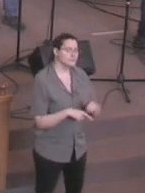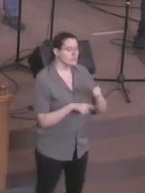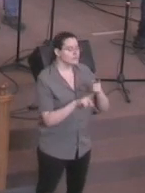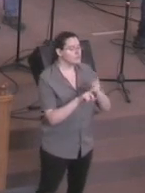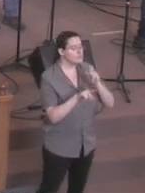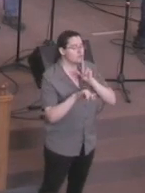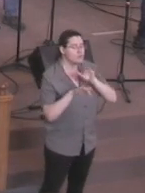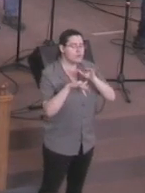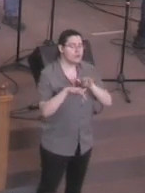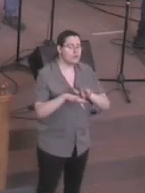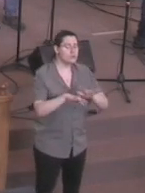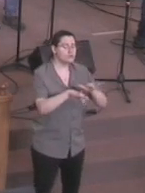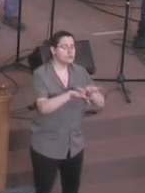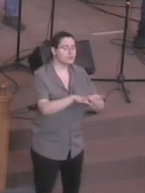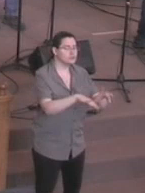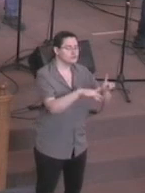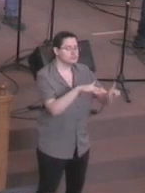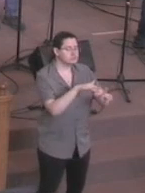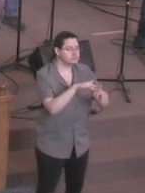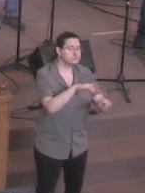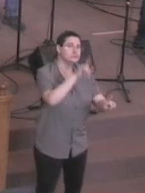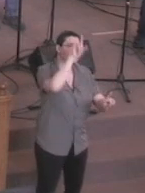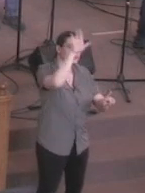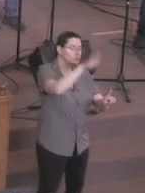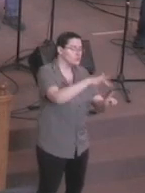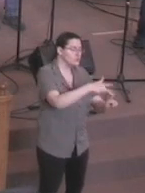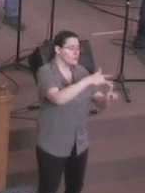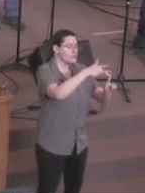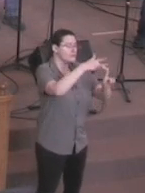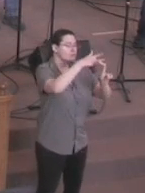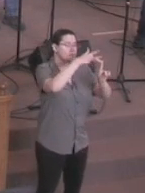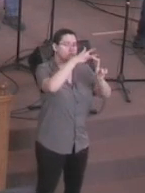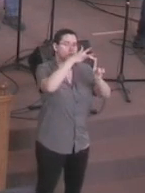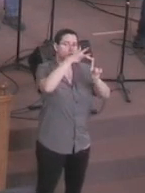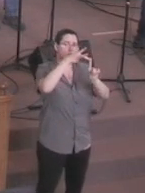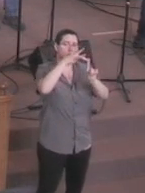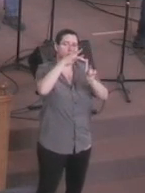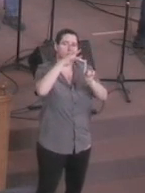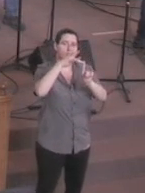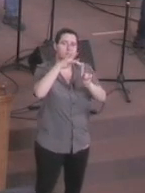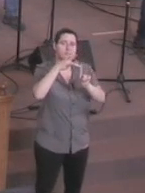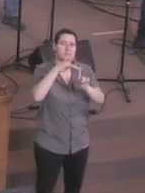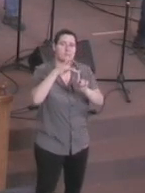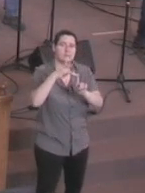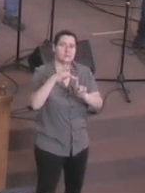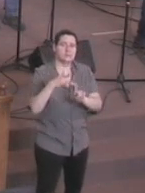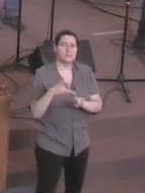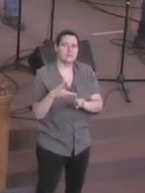Great.